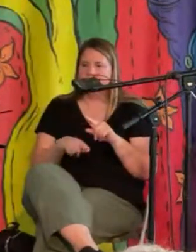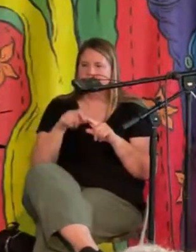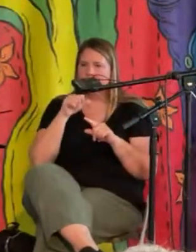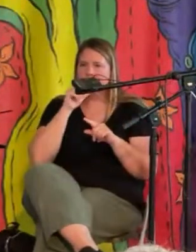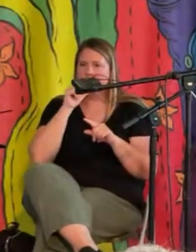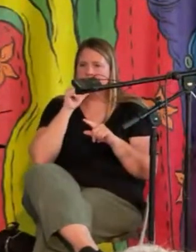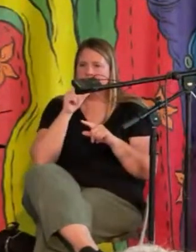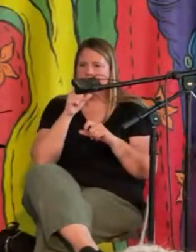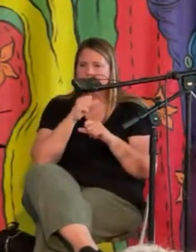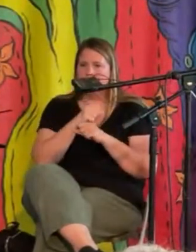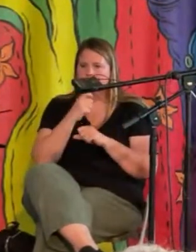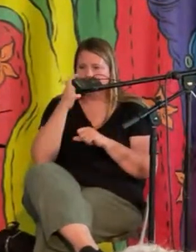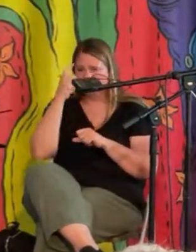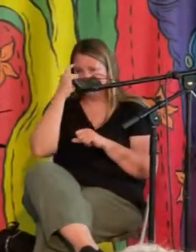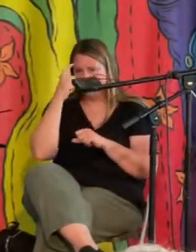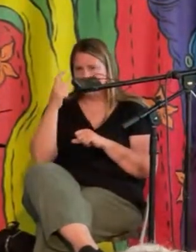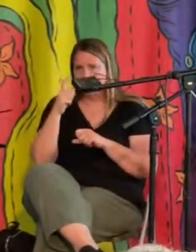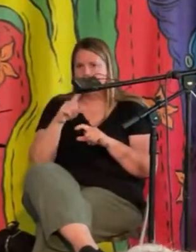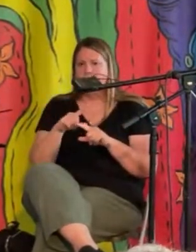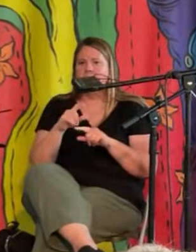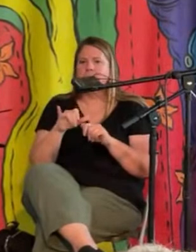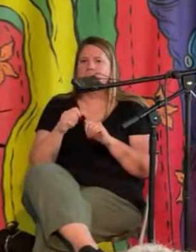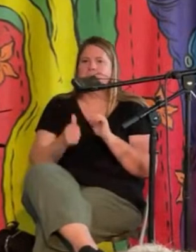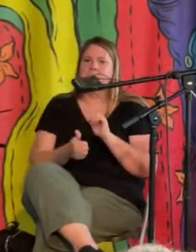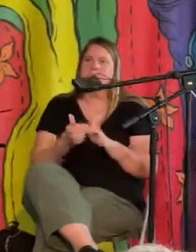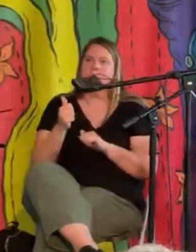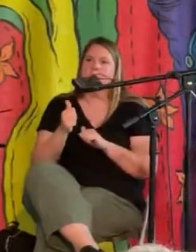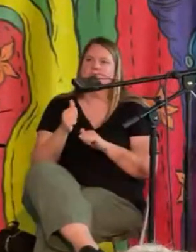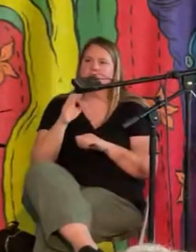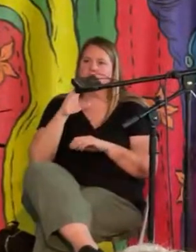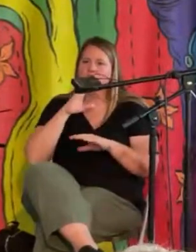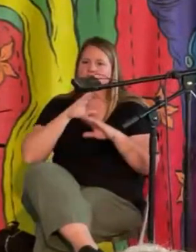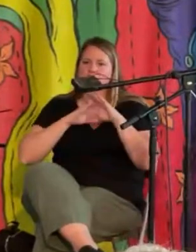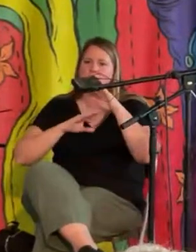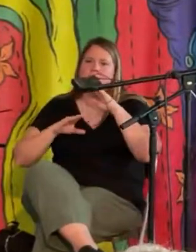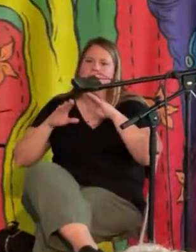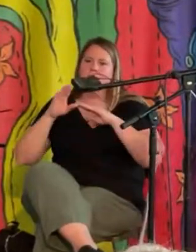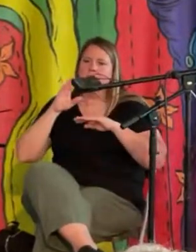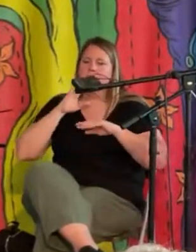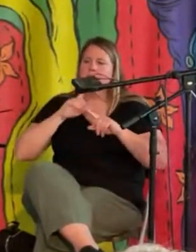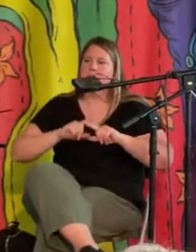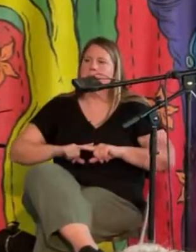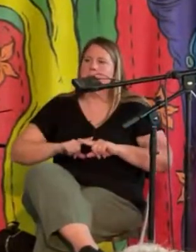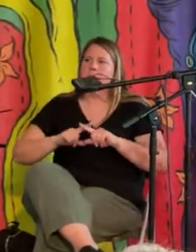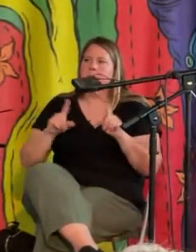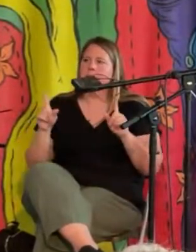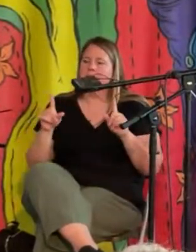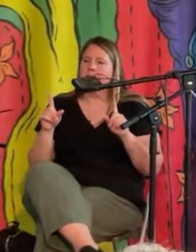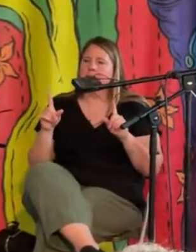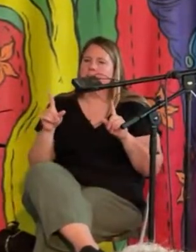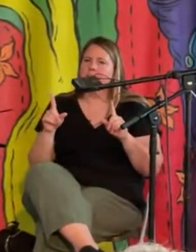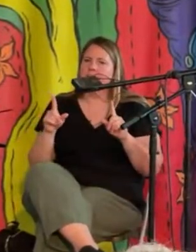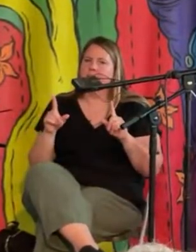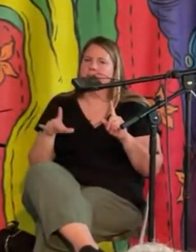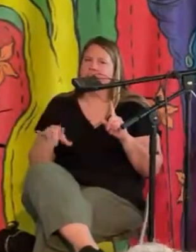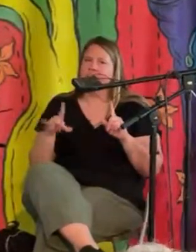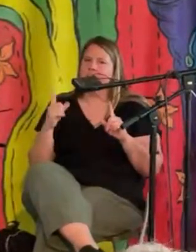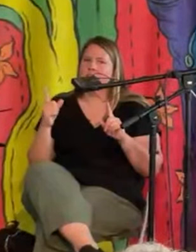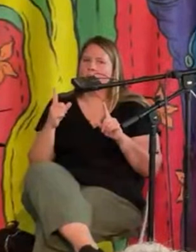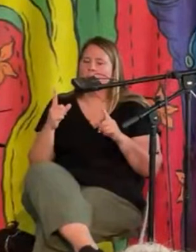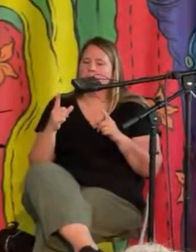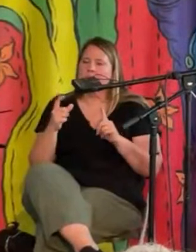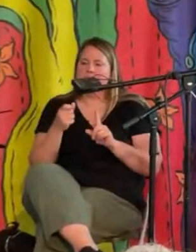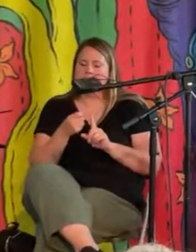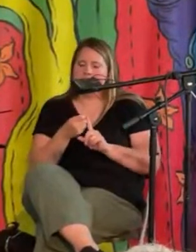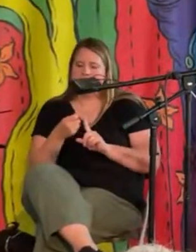make much sense. So that's my most frustrating thing. But by and large, I find that it has only really expanded